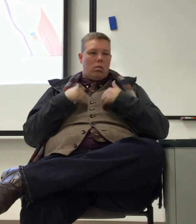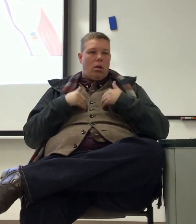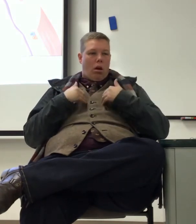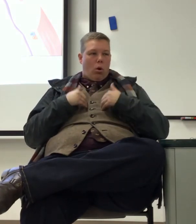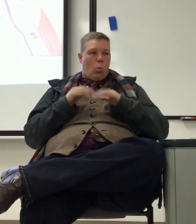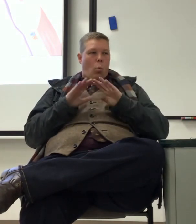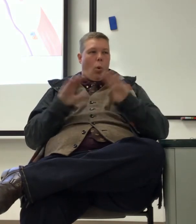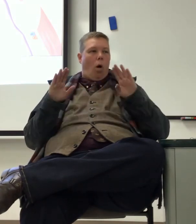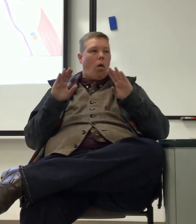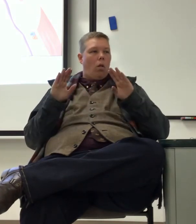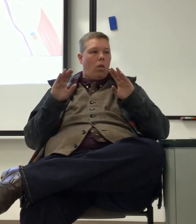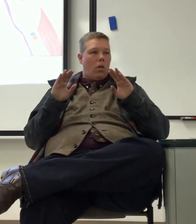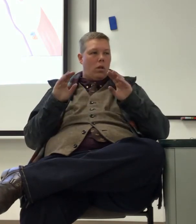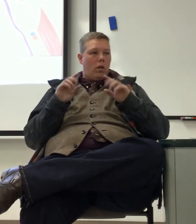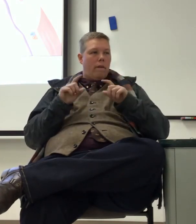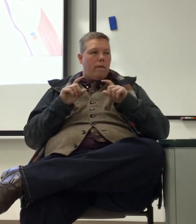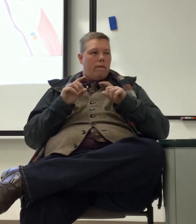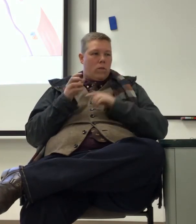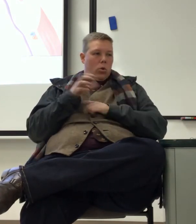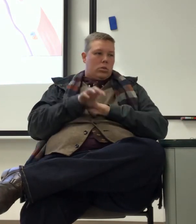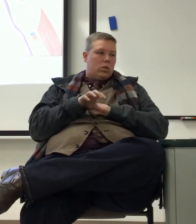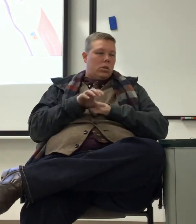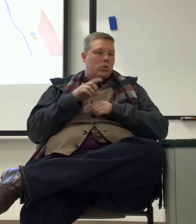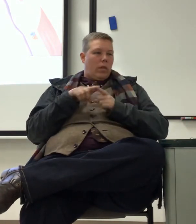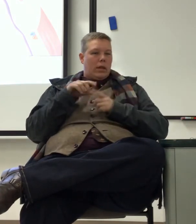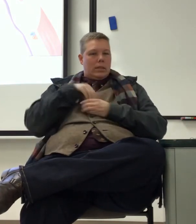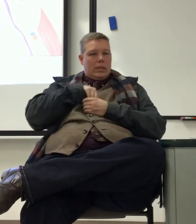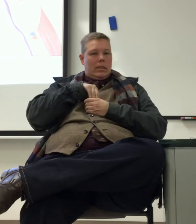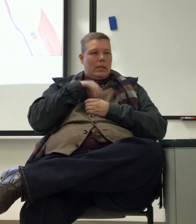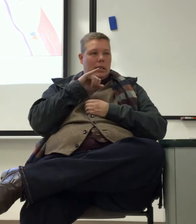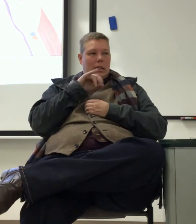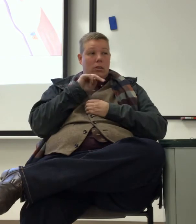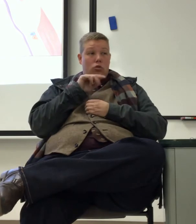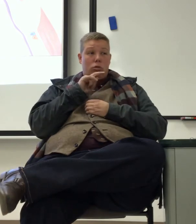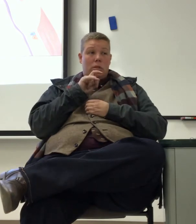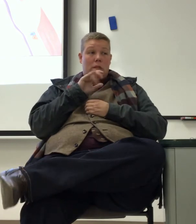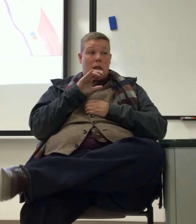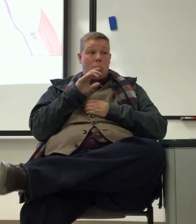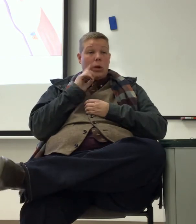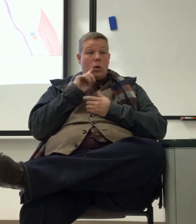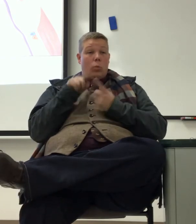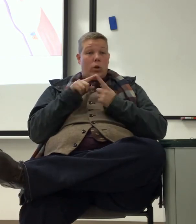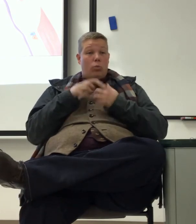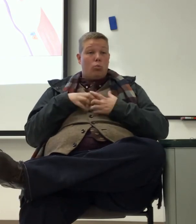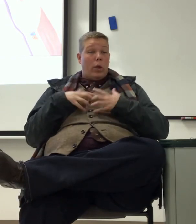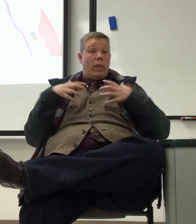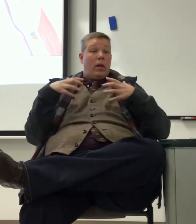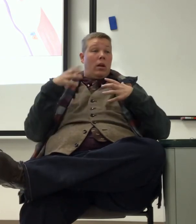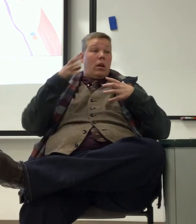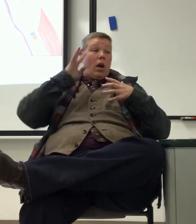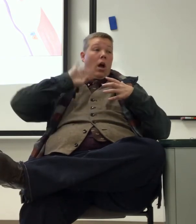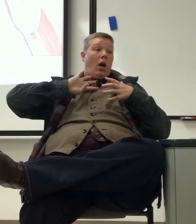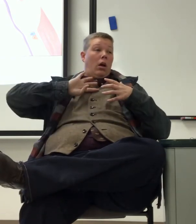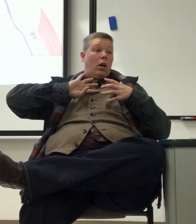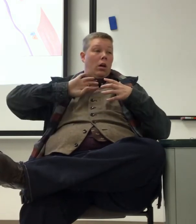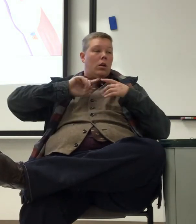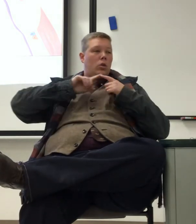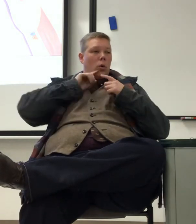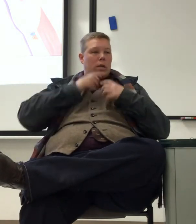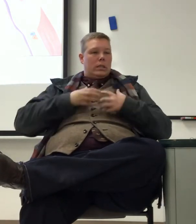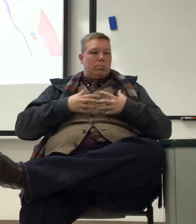Okay, so those are the intrinsic forces during a breath in. So what you're doing is you're expanding the thoracic